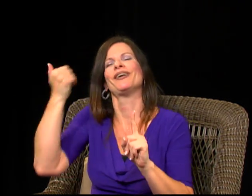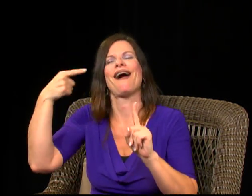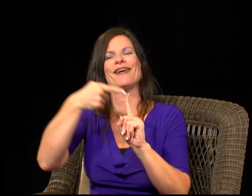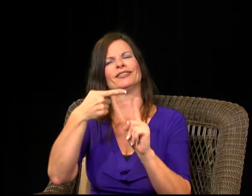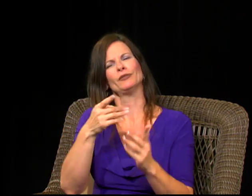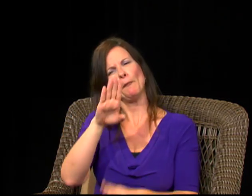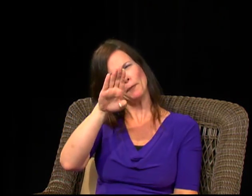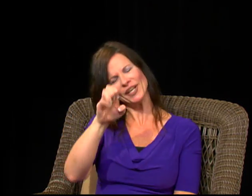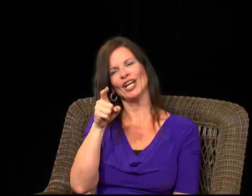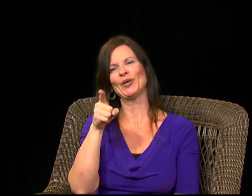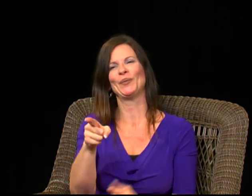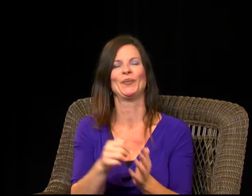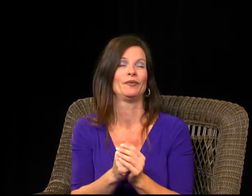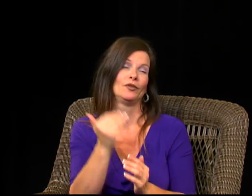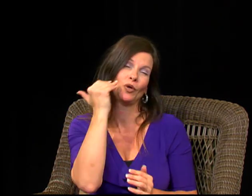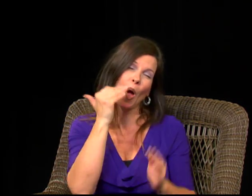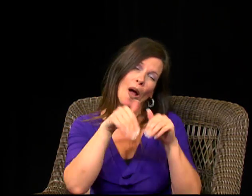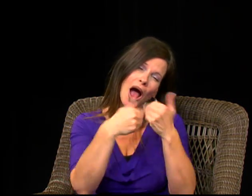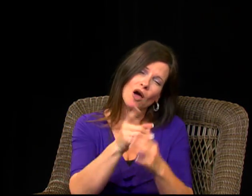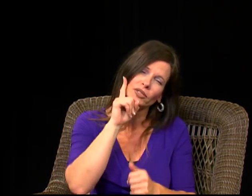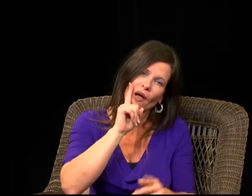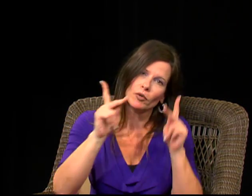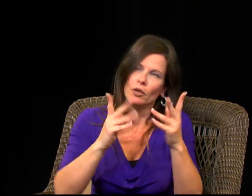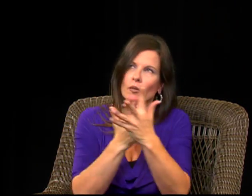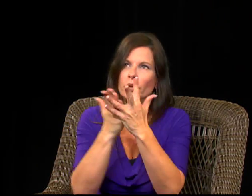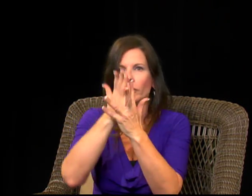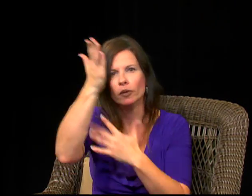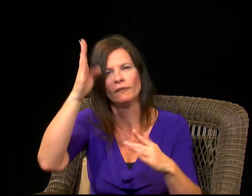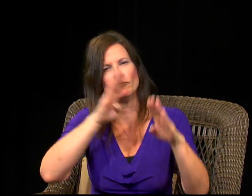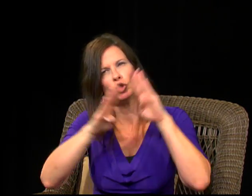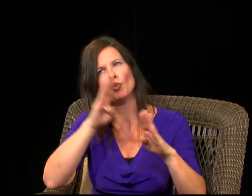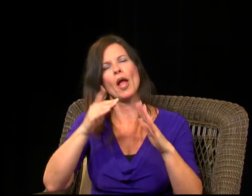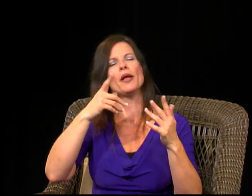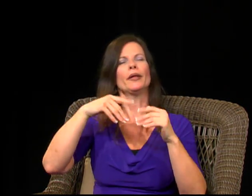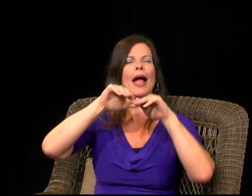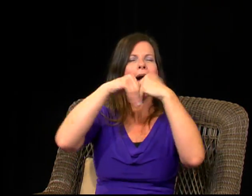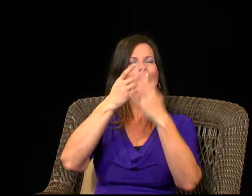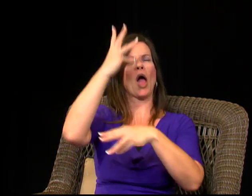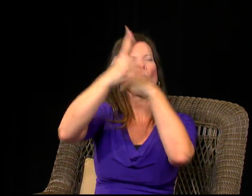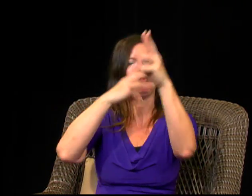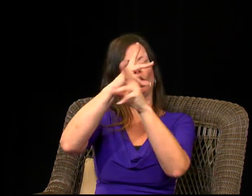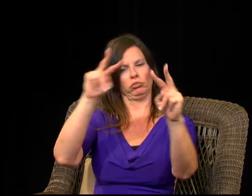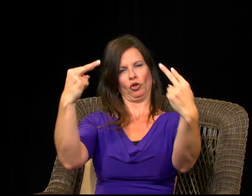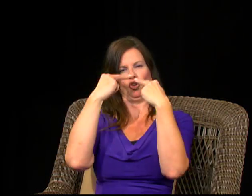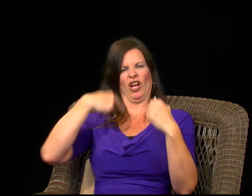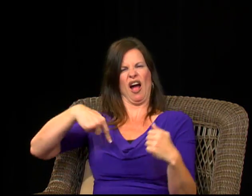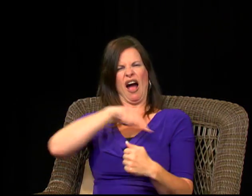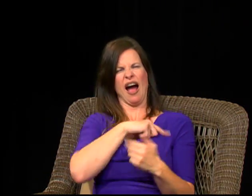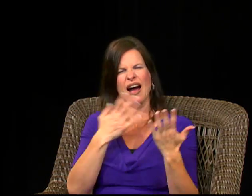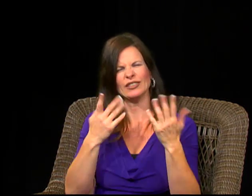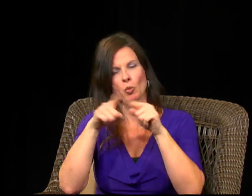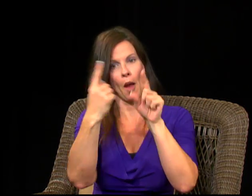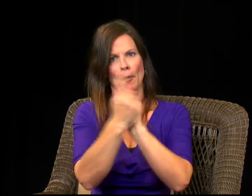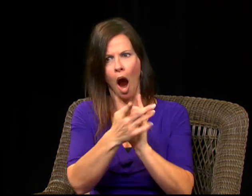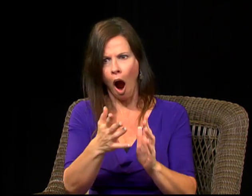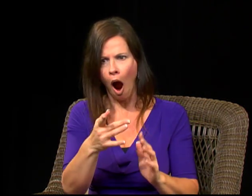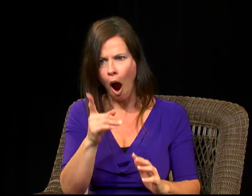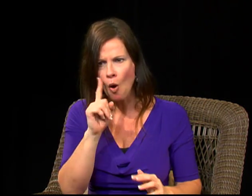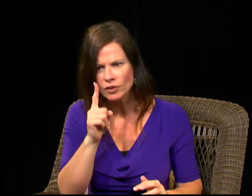me, but essentially, the words, the way that they've spelled beautiful, is the focus is on being yourself. So